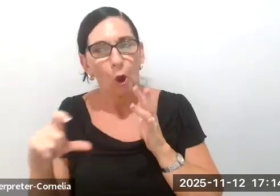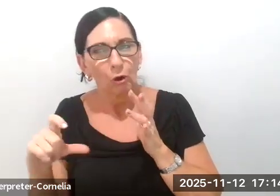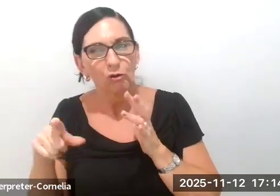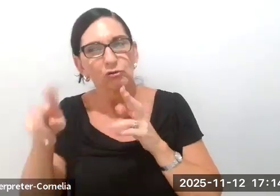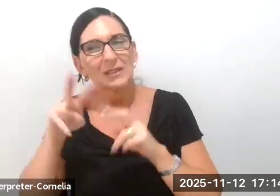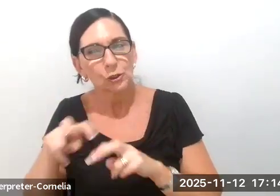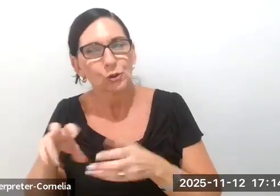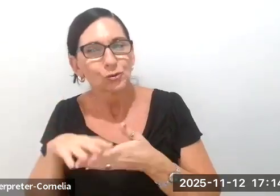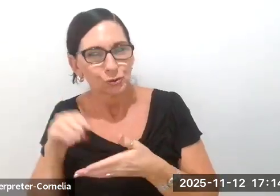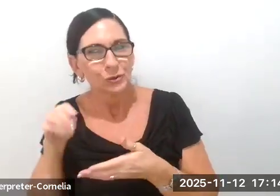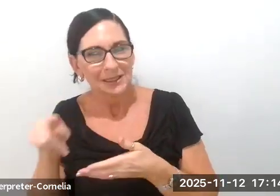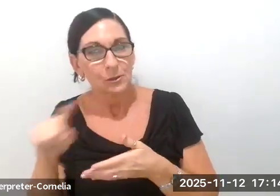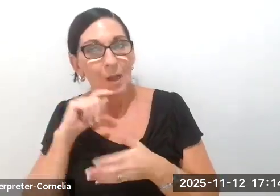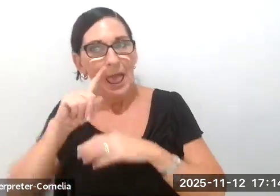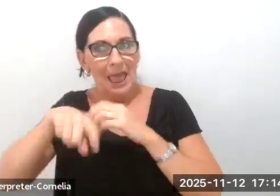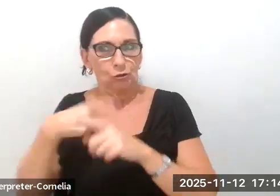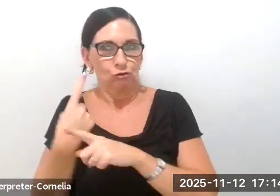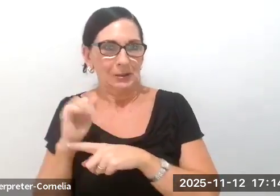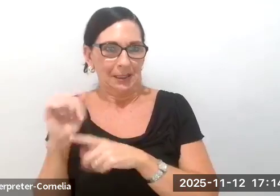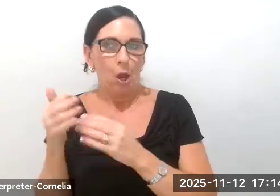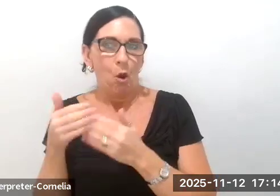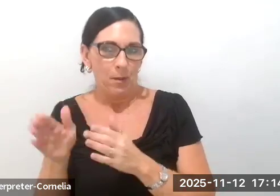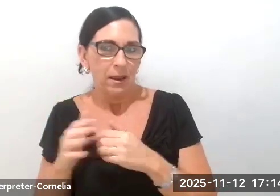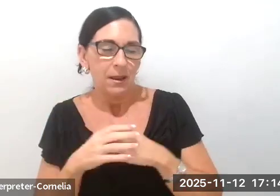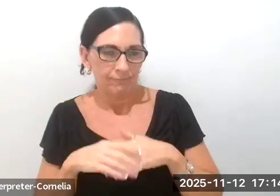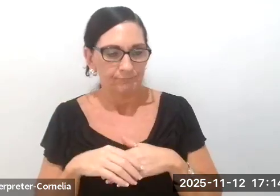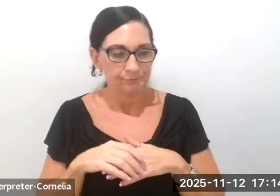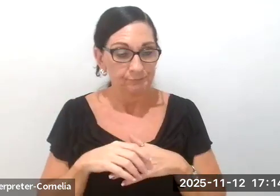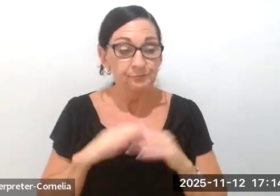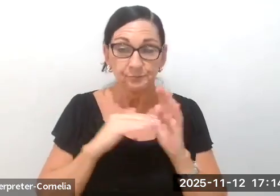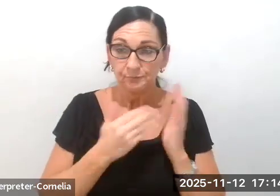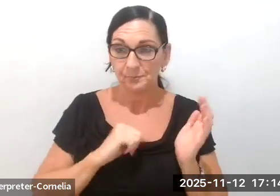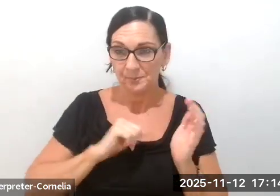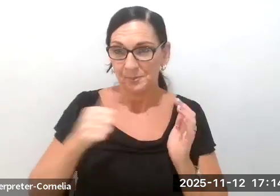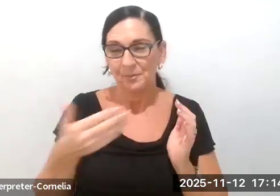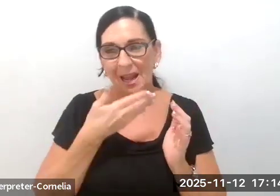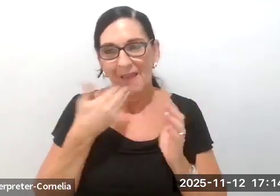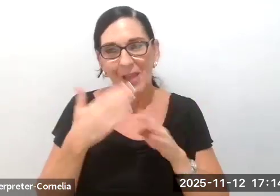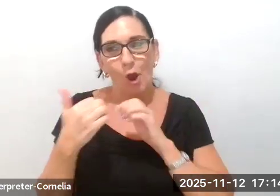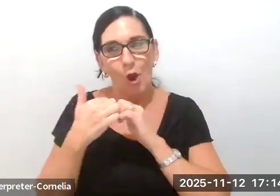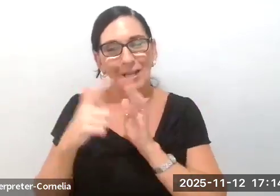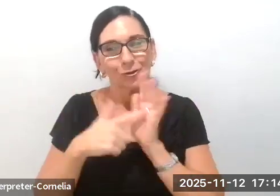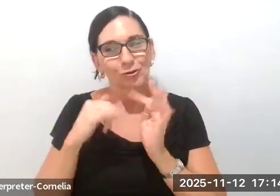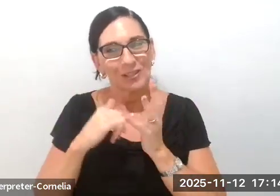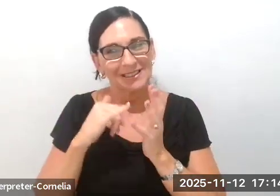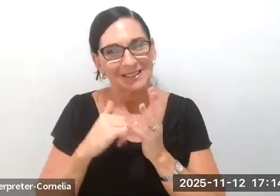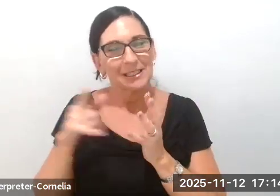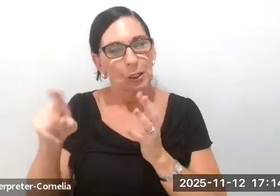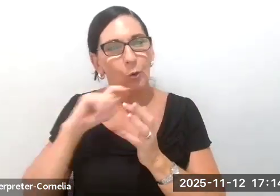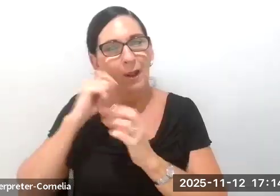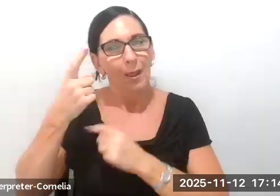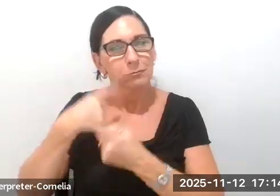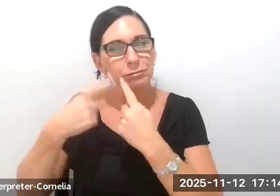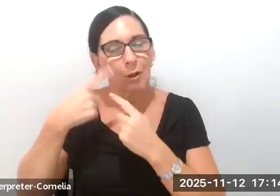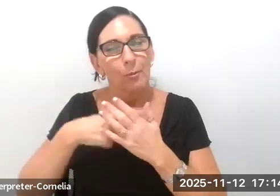research students, which will open next year. I'm now going to hand over to my lovely colleague, Jess, who's going to go through